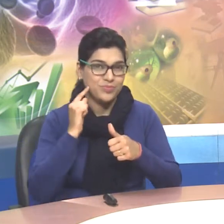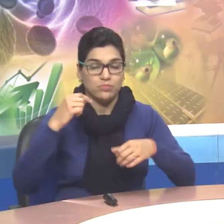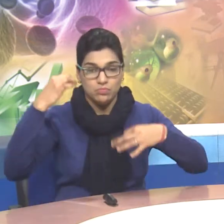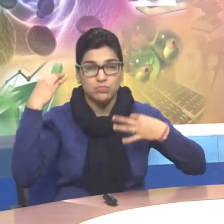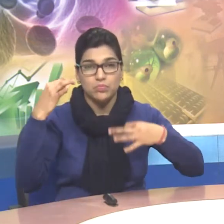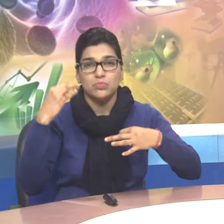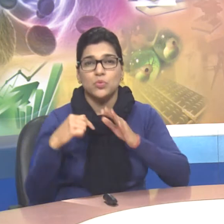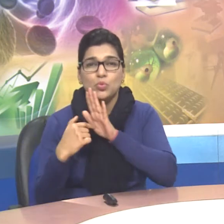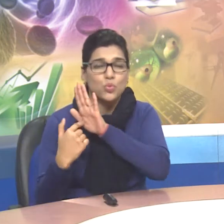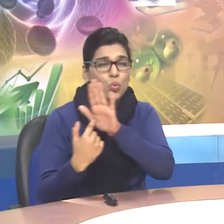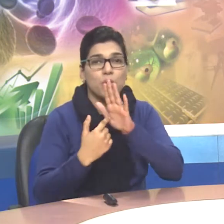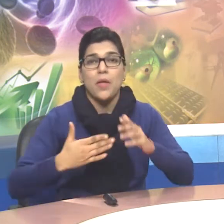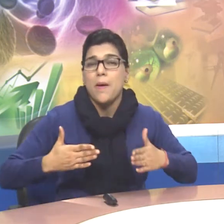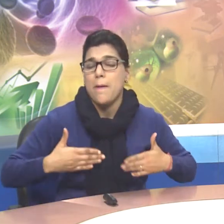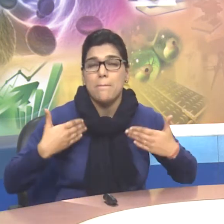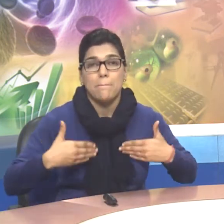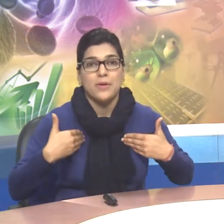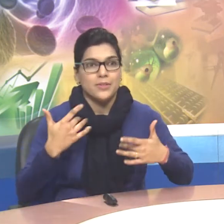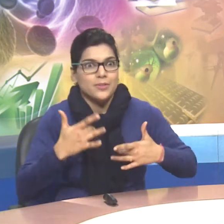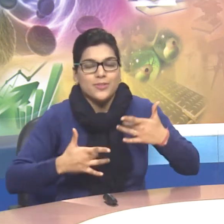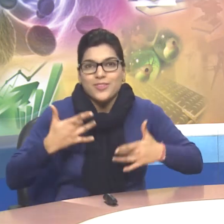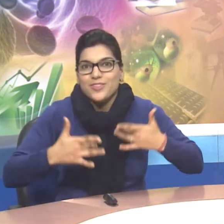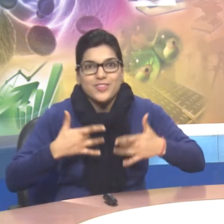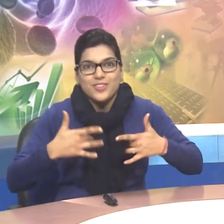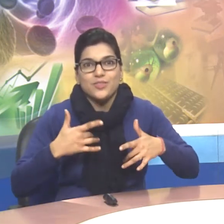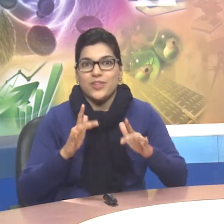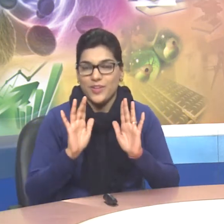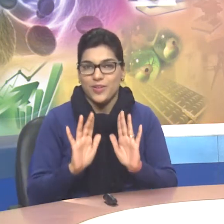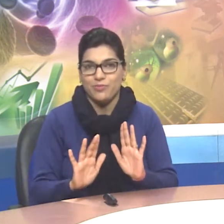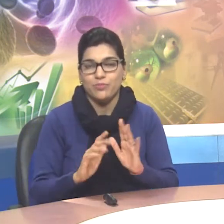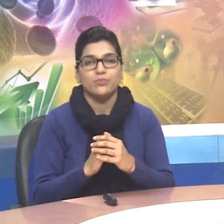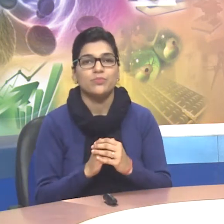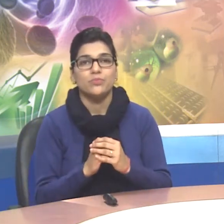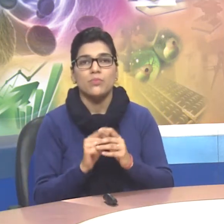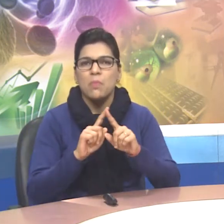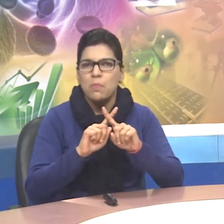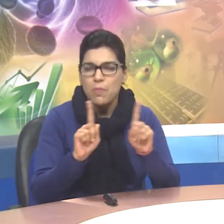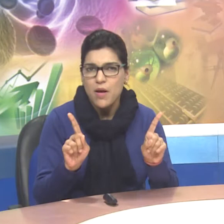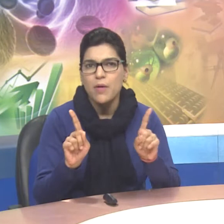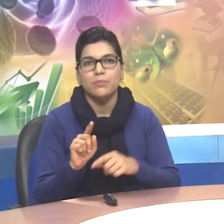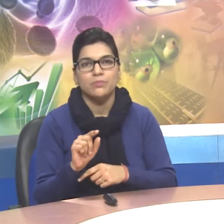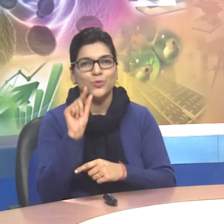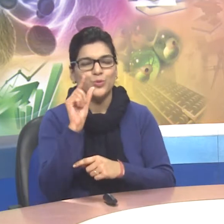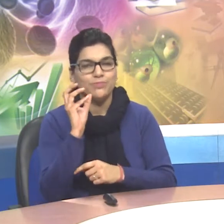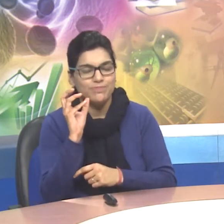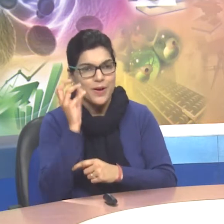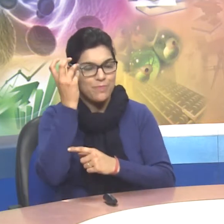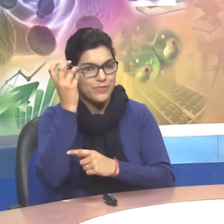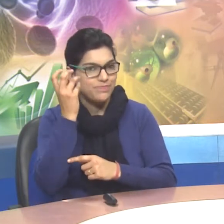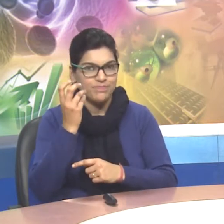she should be happy and excited, but